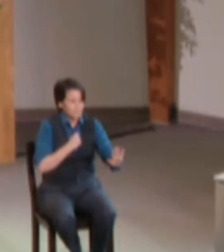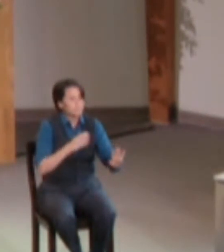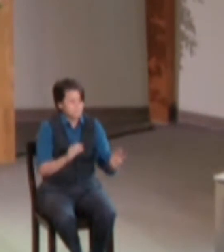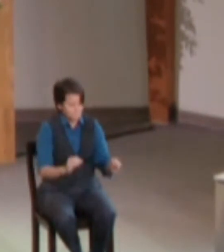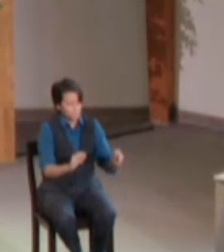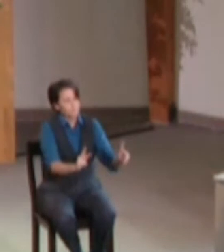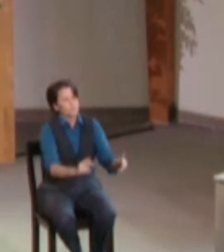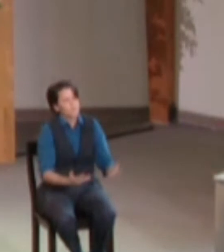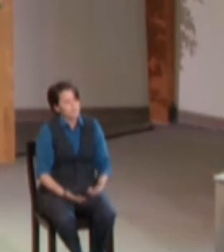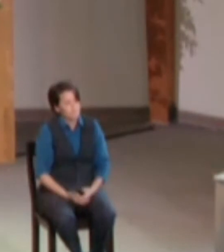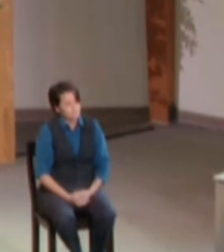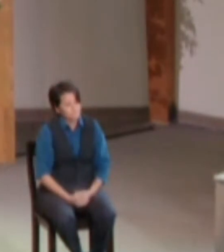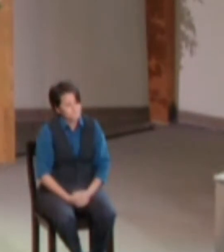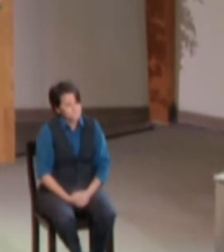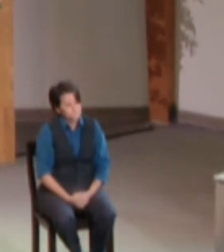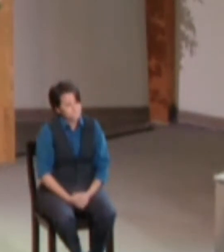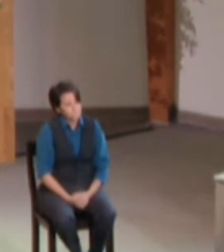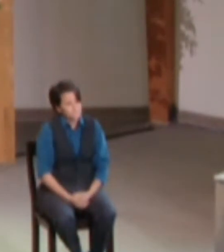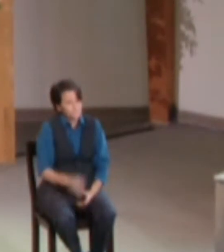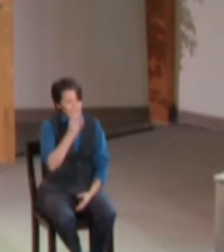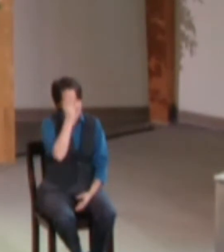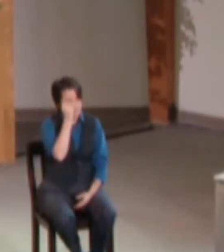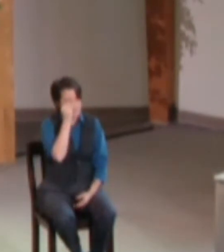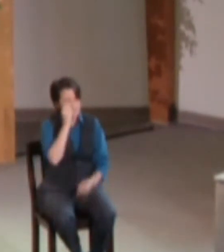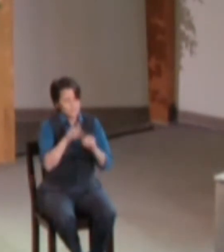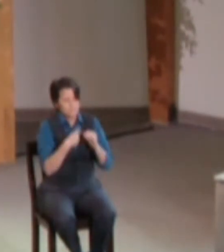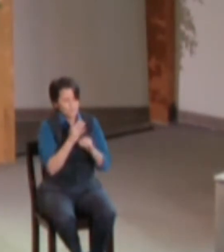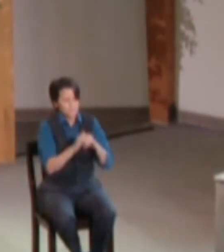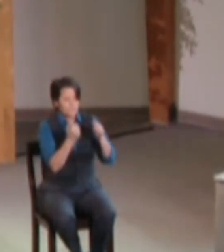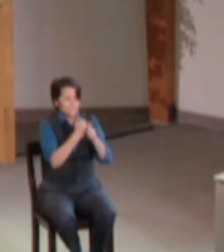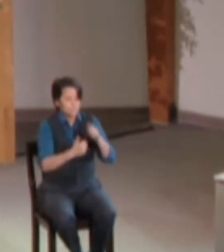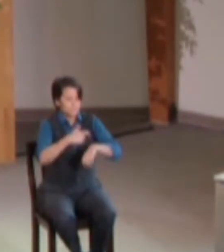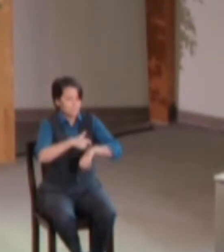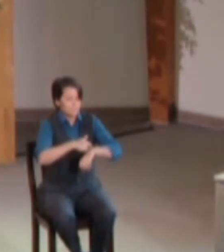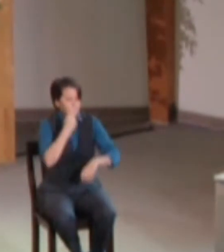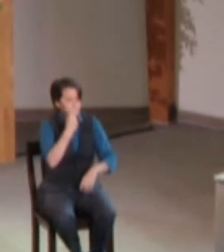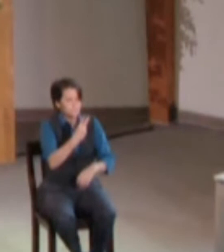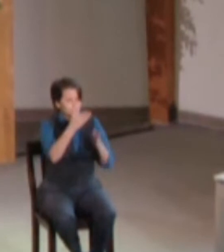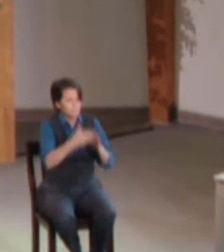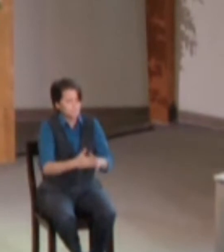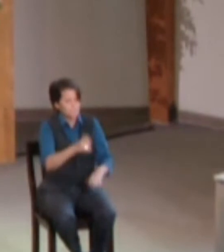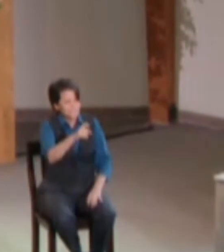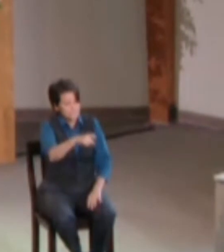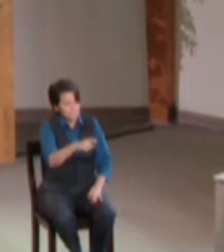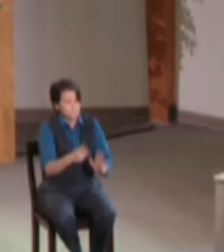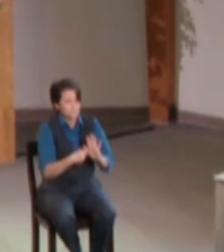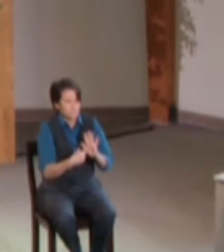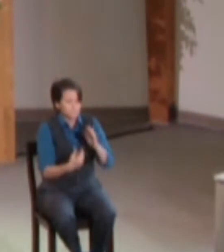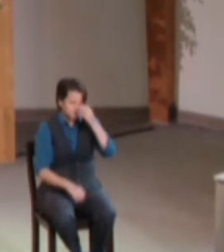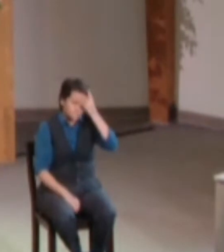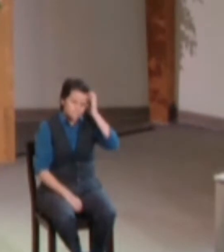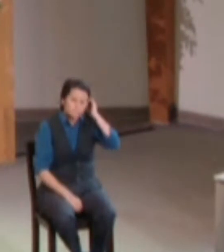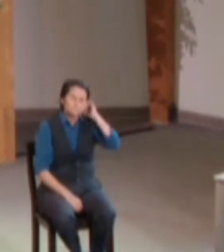okay. And I think about that story every time I see someone in need, because we never know where